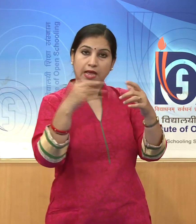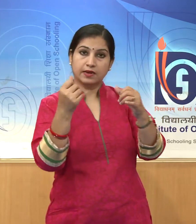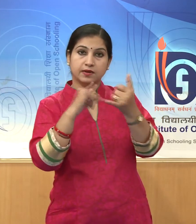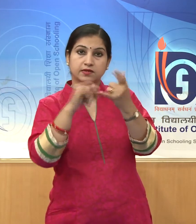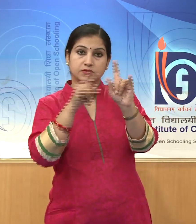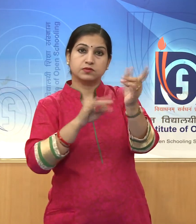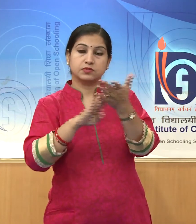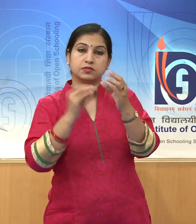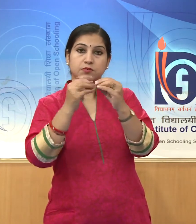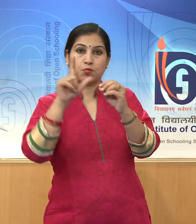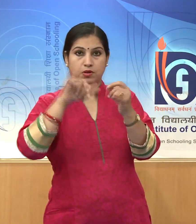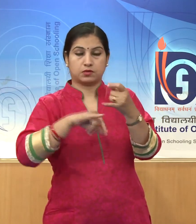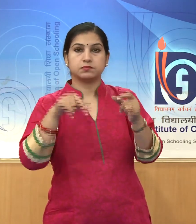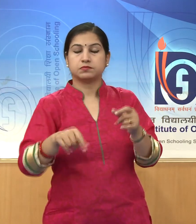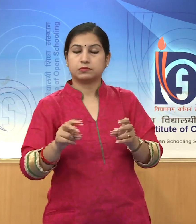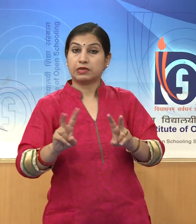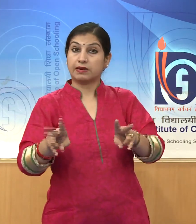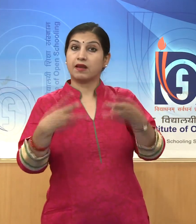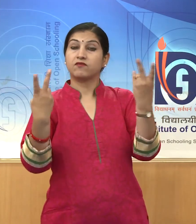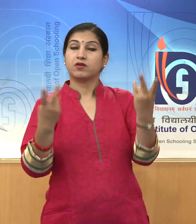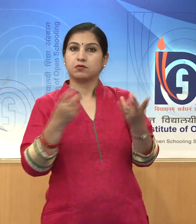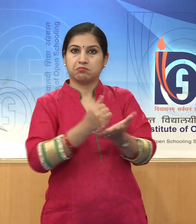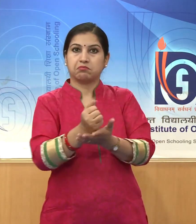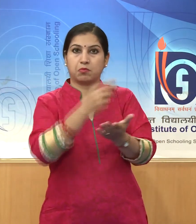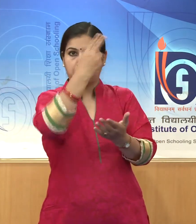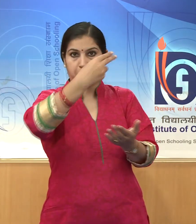It is very different type of experimental work